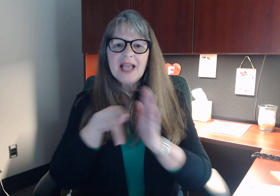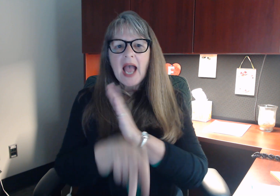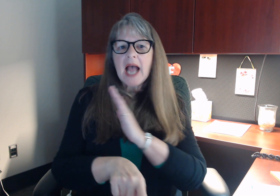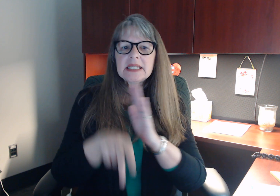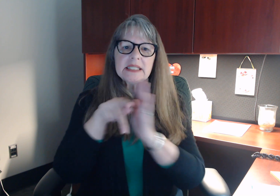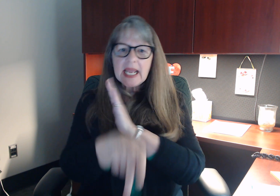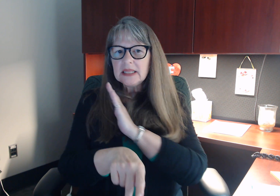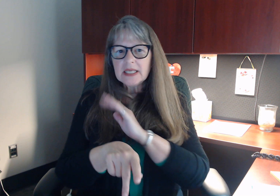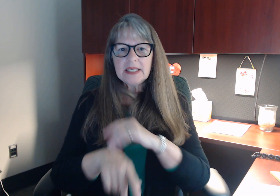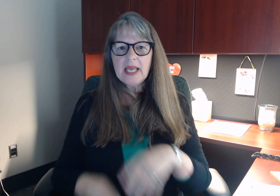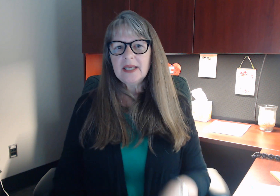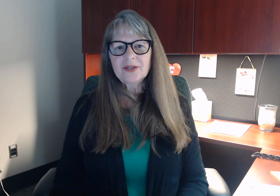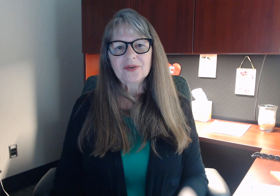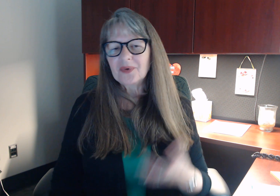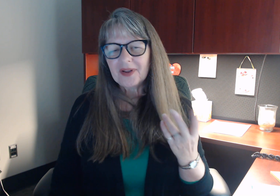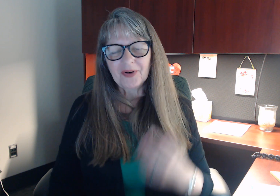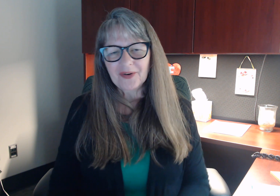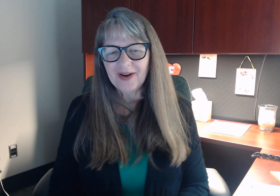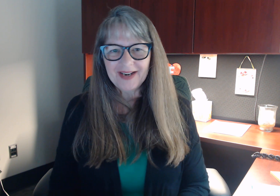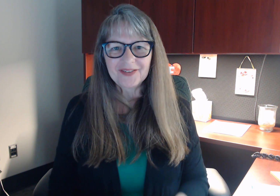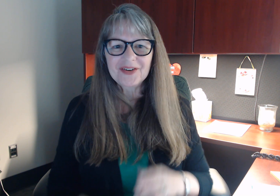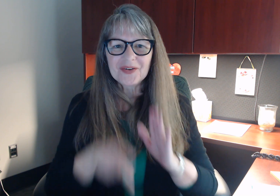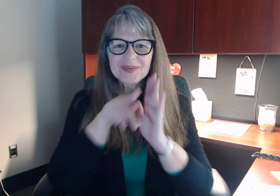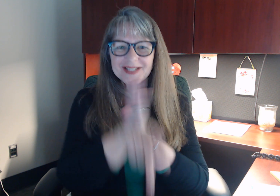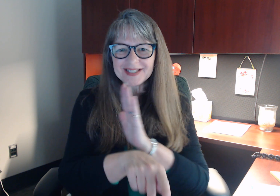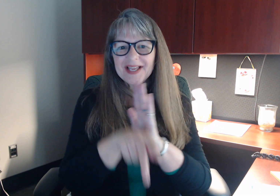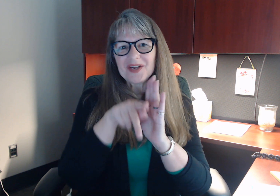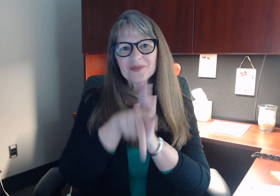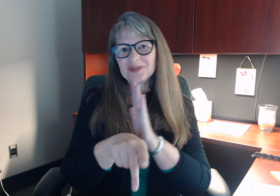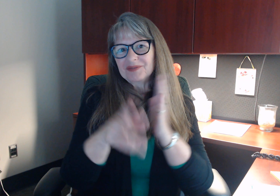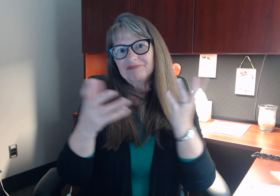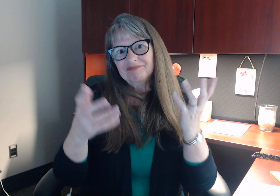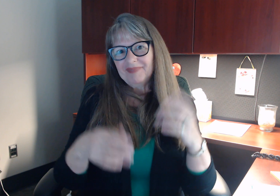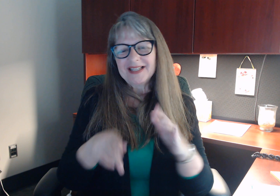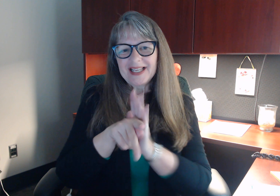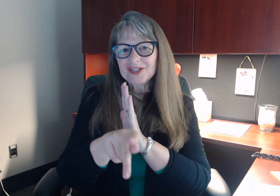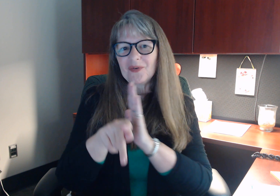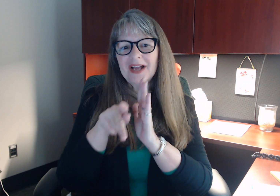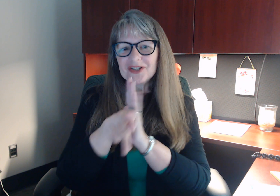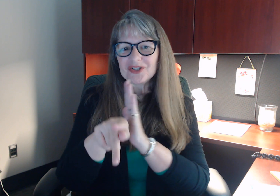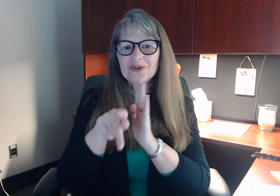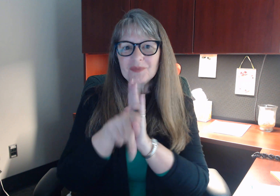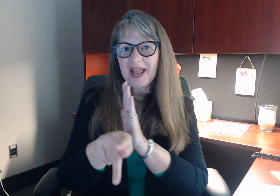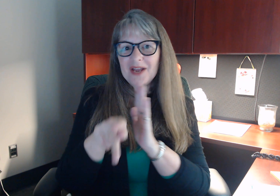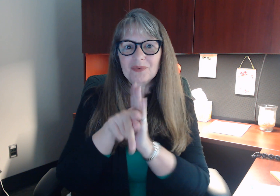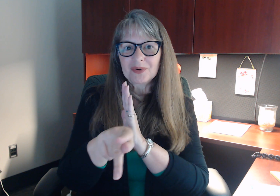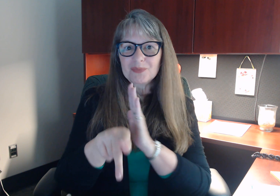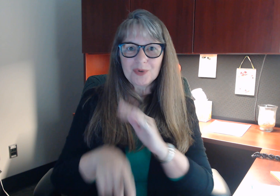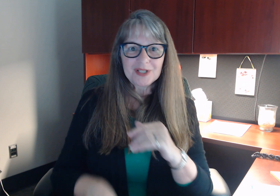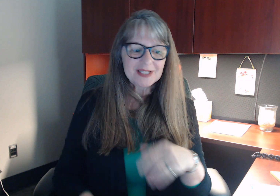I slayed that test or whatever. I don't know if it's slay. So I just showed him, hey, we're going to